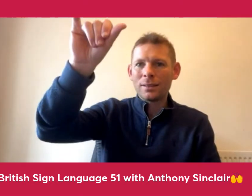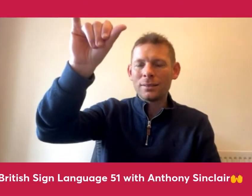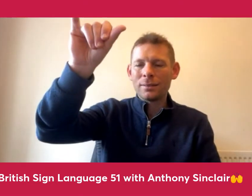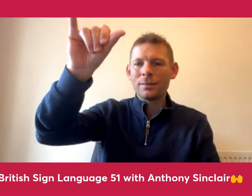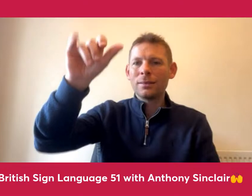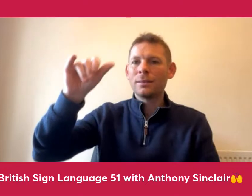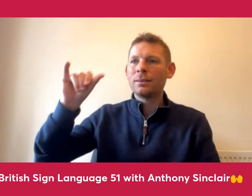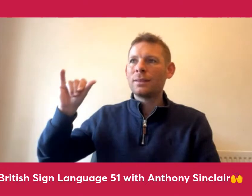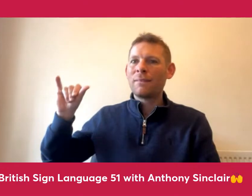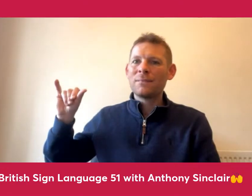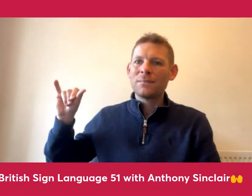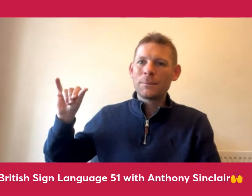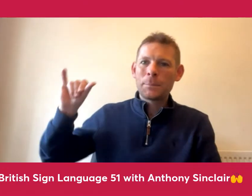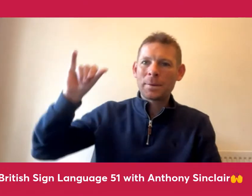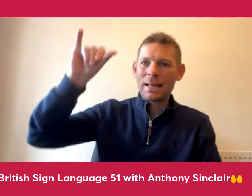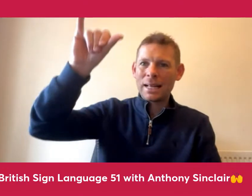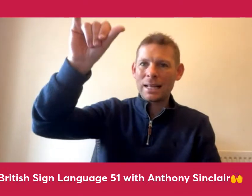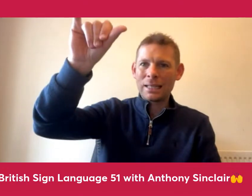and your flight